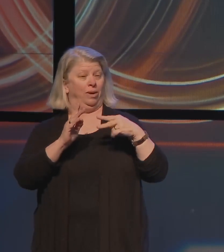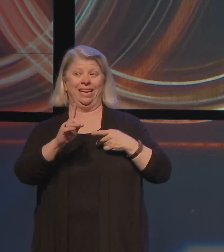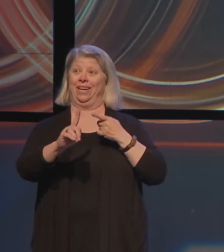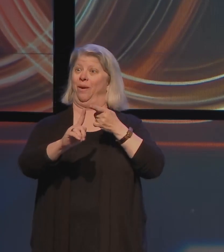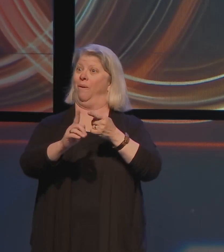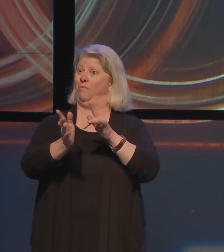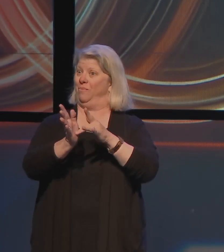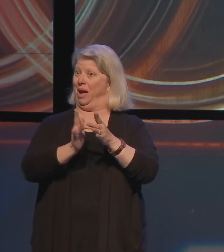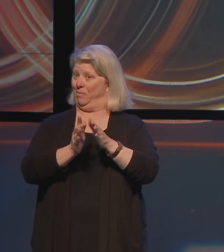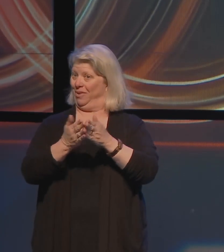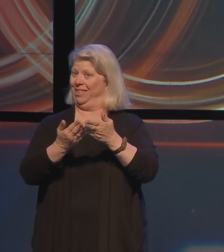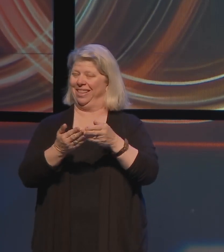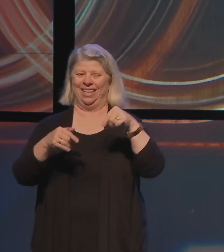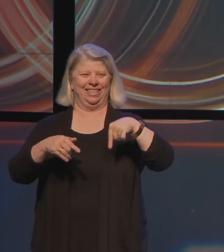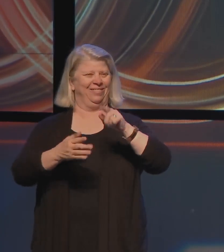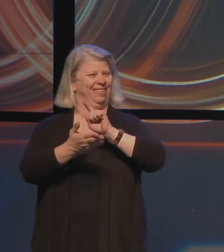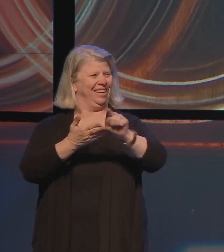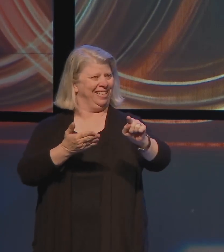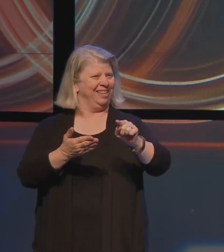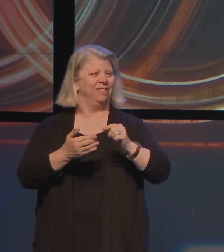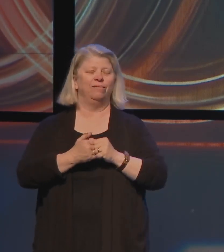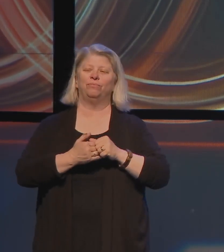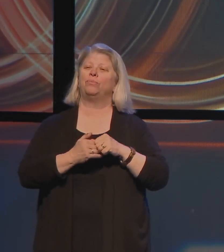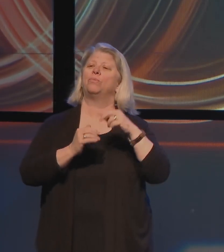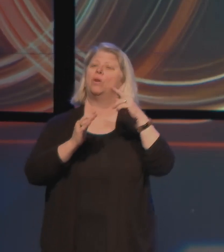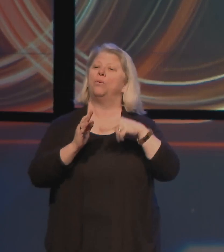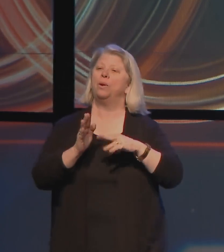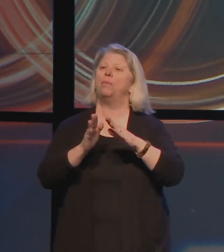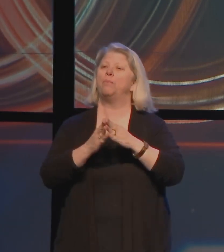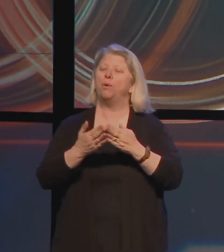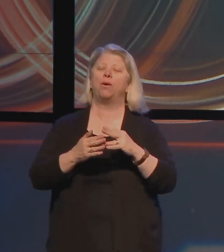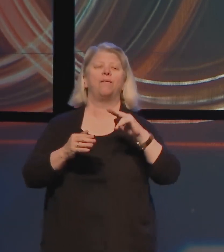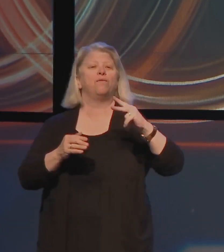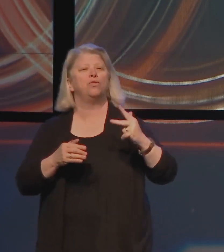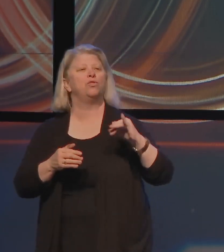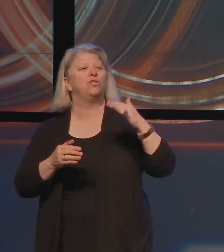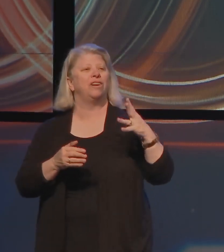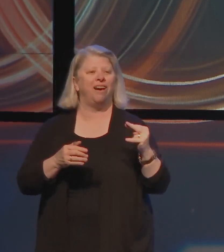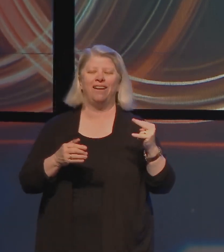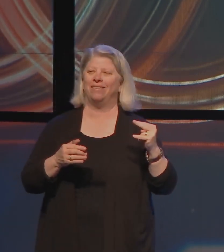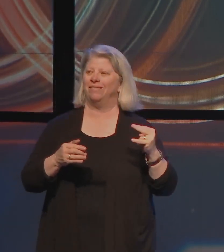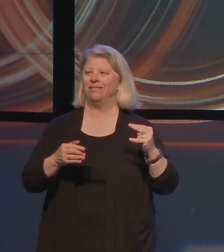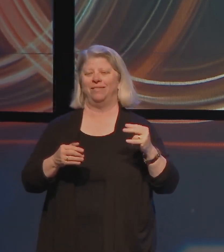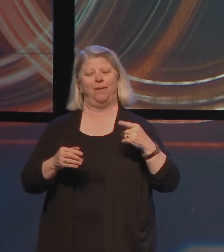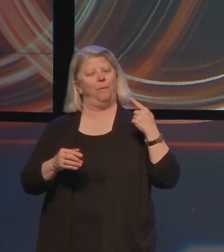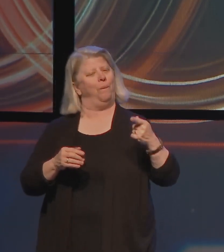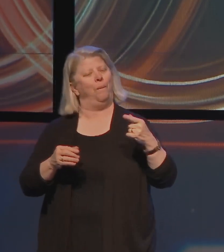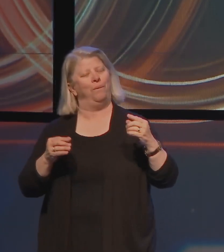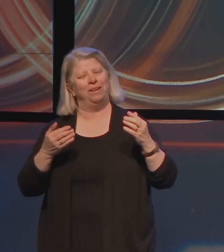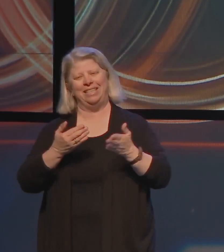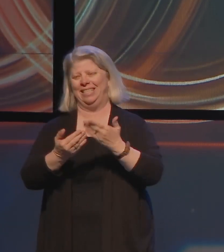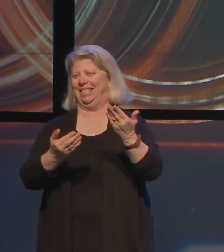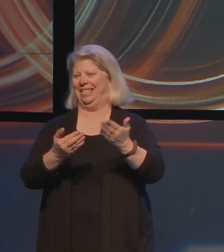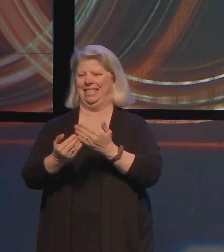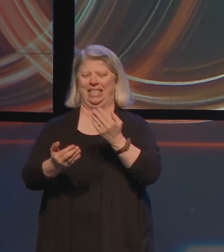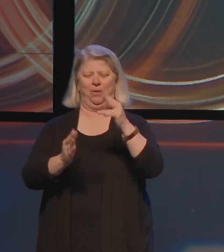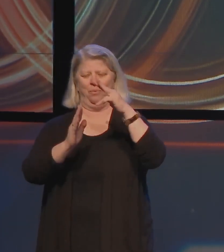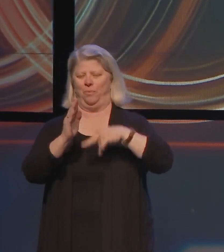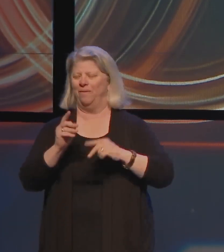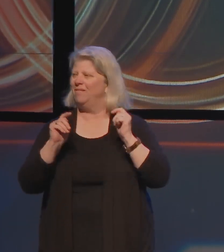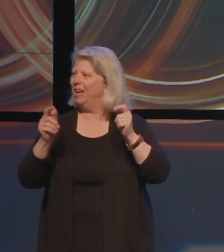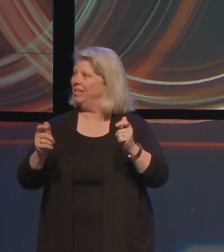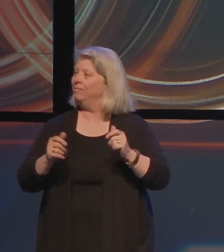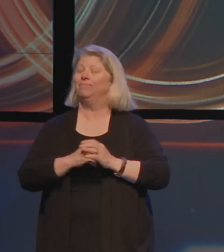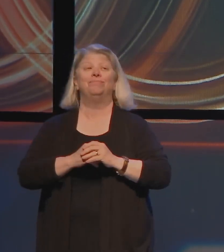for the Bible this week, just like, I'm going to read the book of 3 John. You'll knock that one out, okay? So